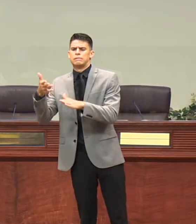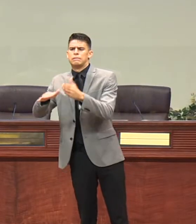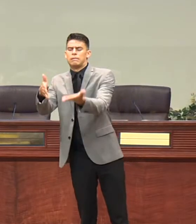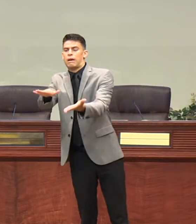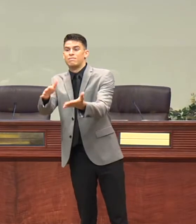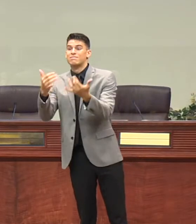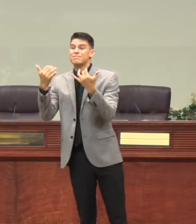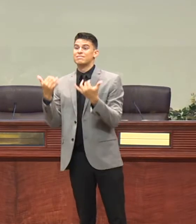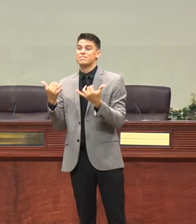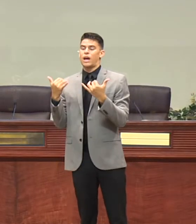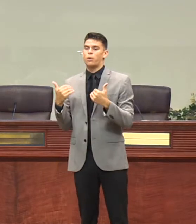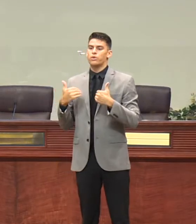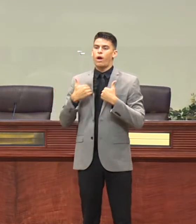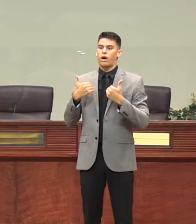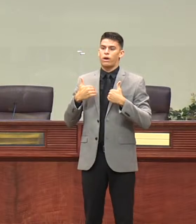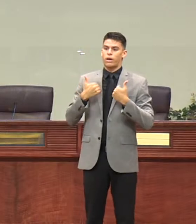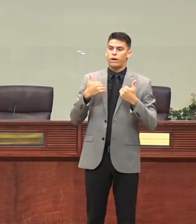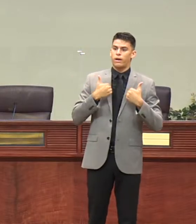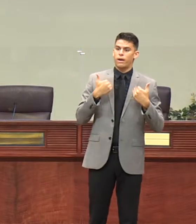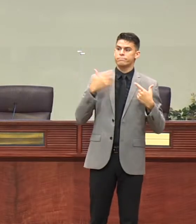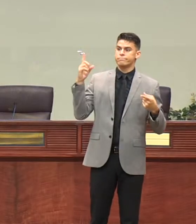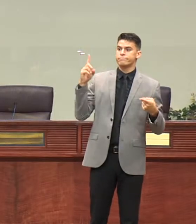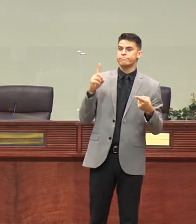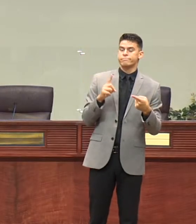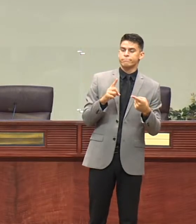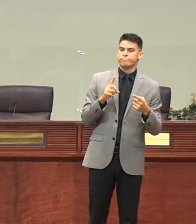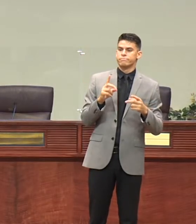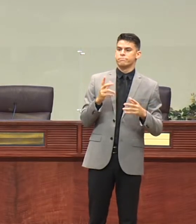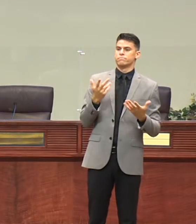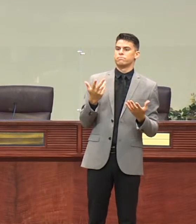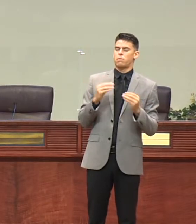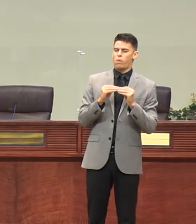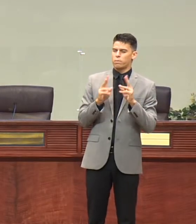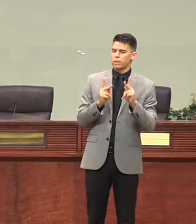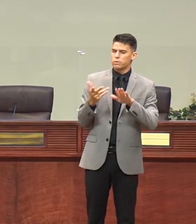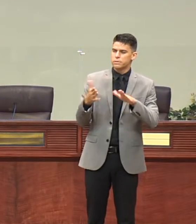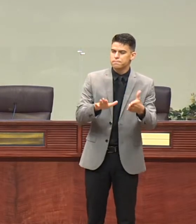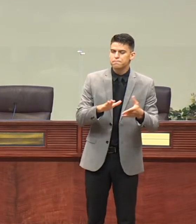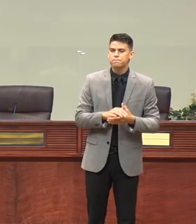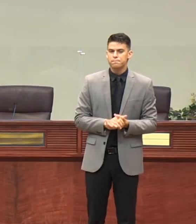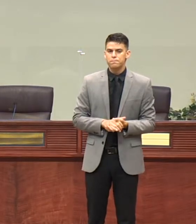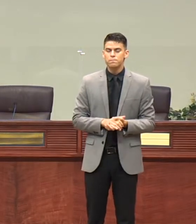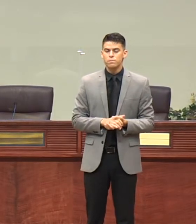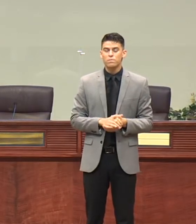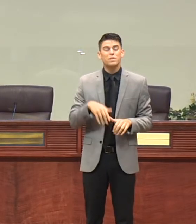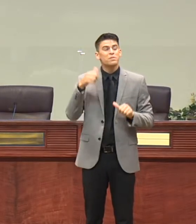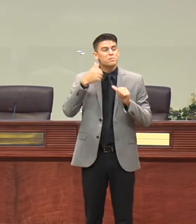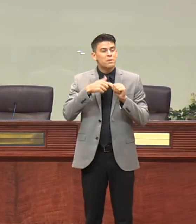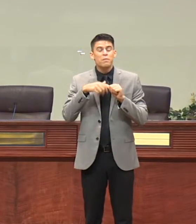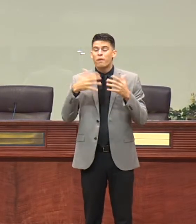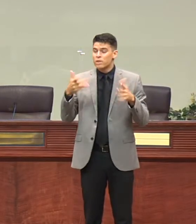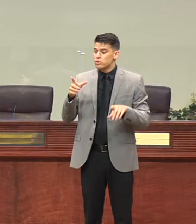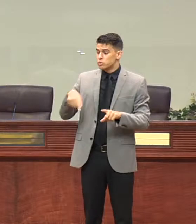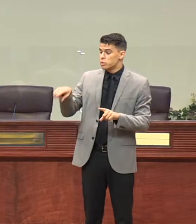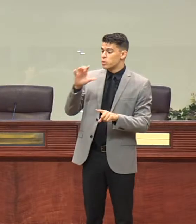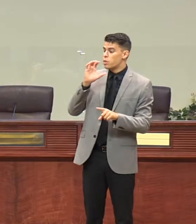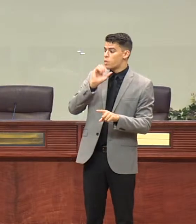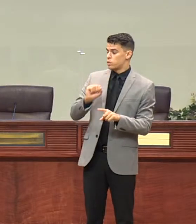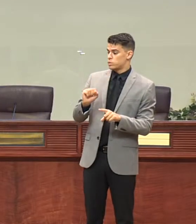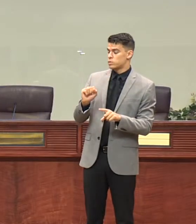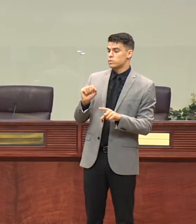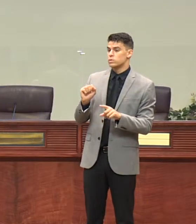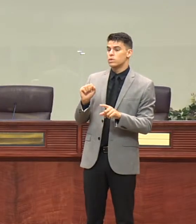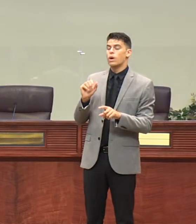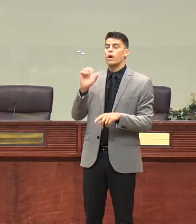younger. And it has to do a lot also that we have protected a lot. The older segment of the population, our vaccination rate